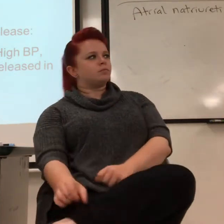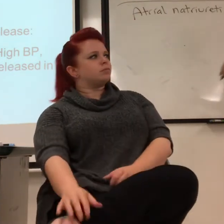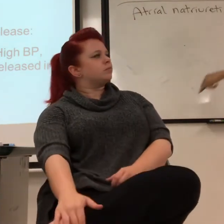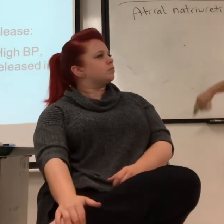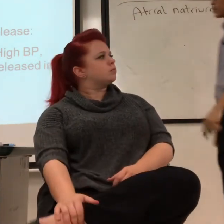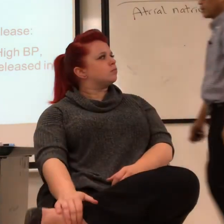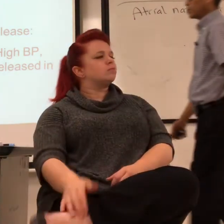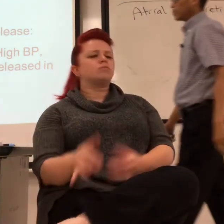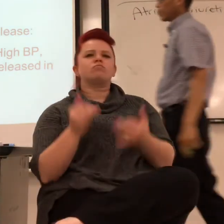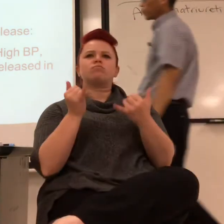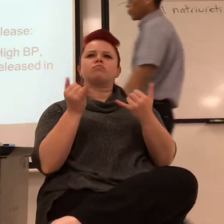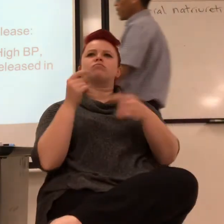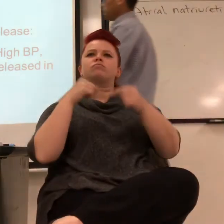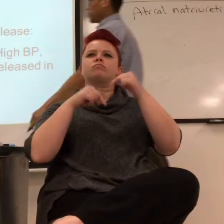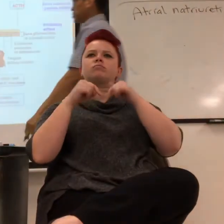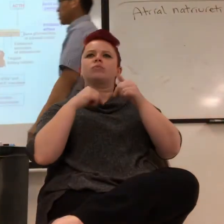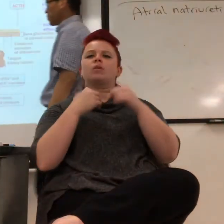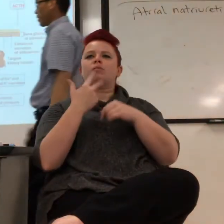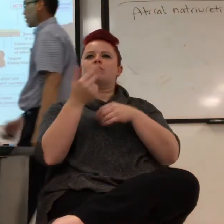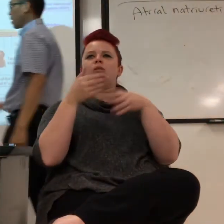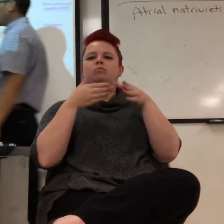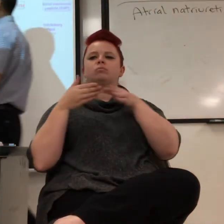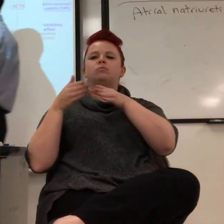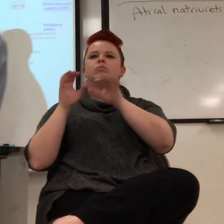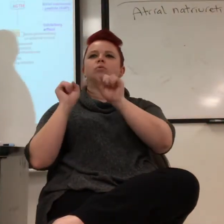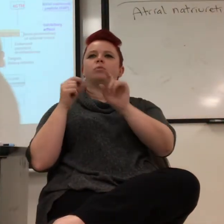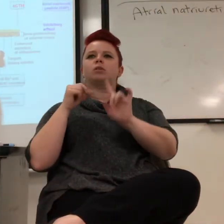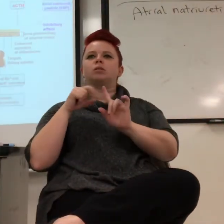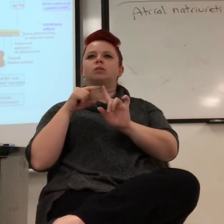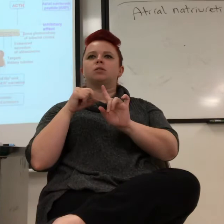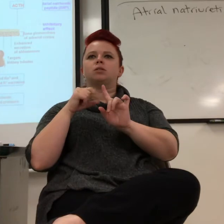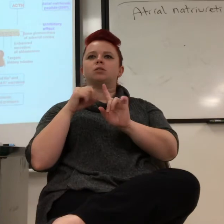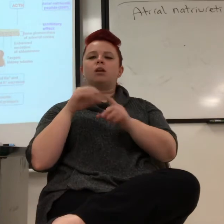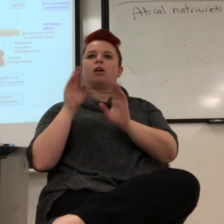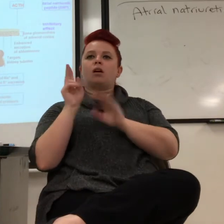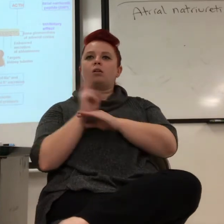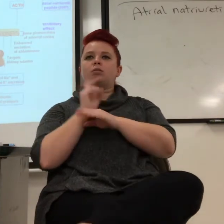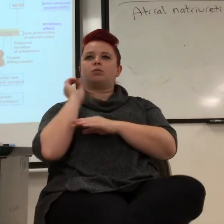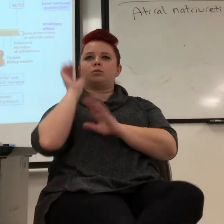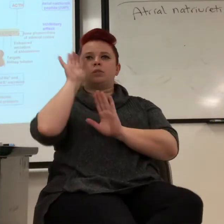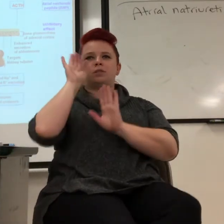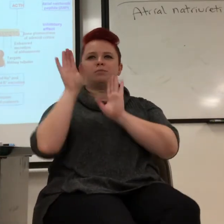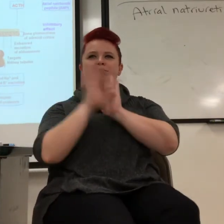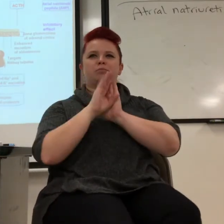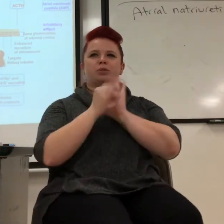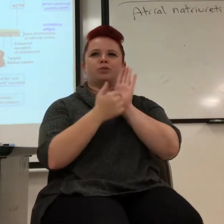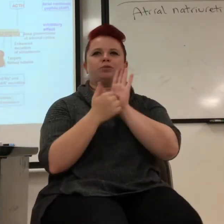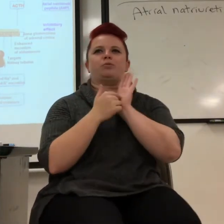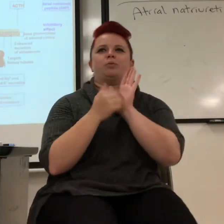So let's go back to the three ways you can stimulate it. I'll use this picture to kind of illustrate that.